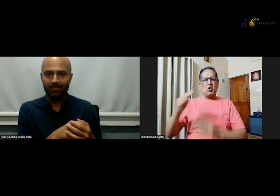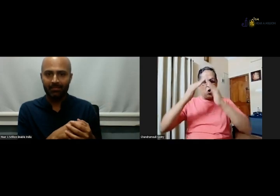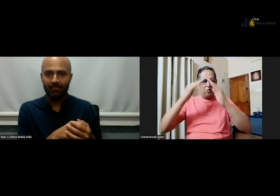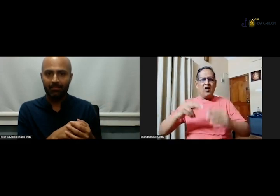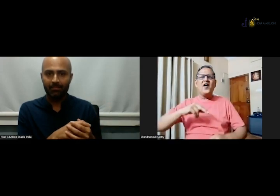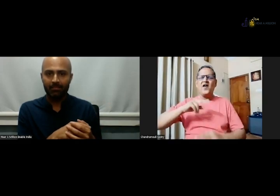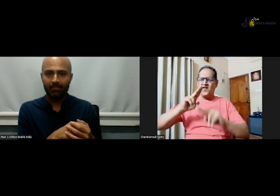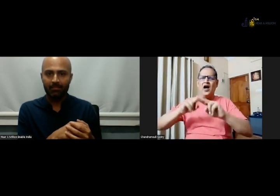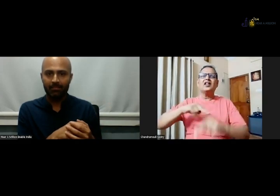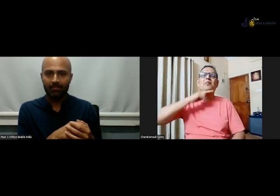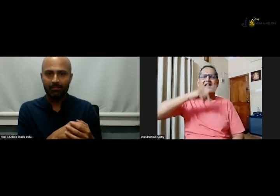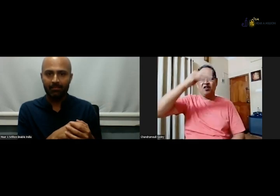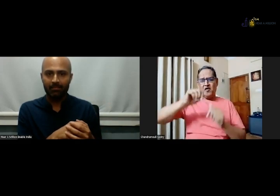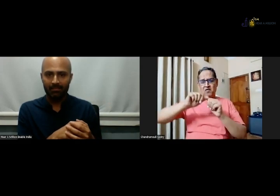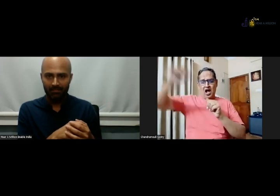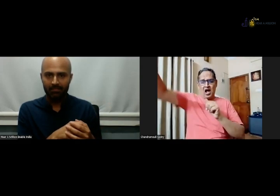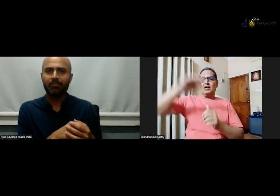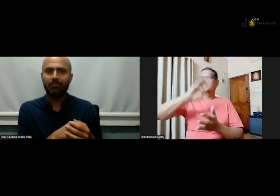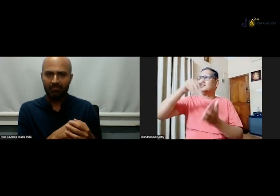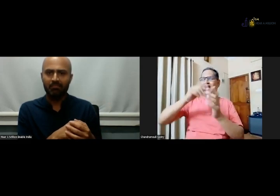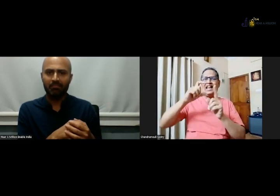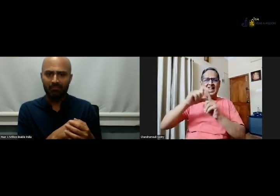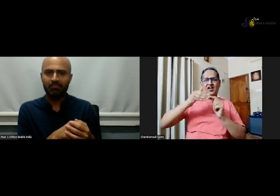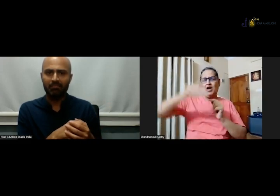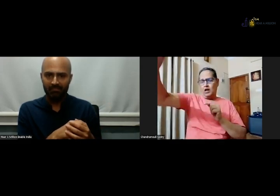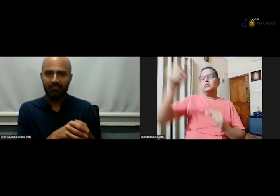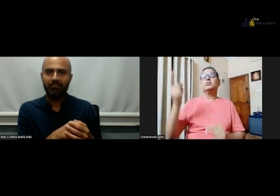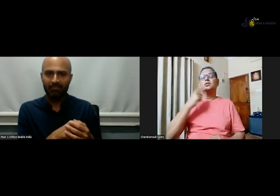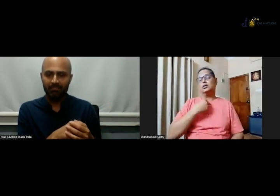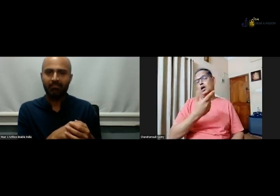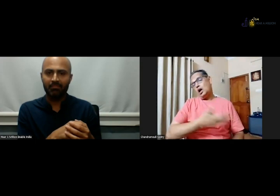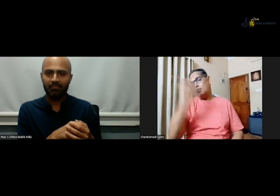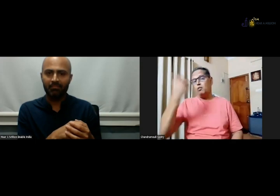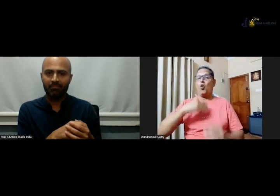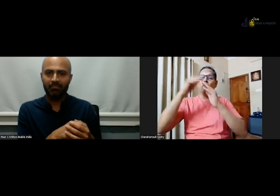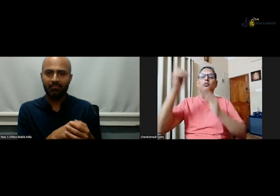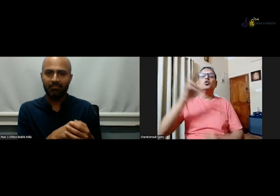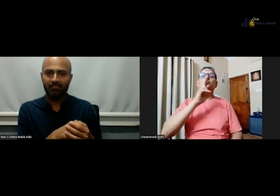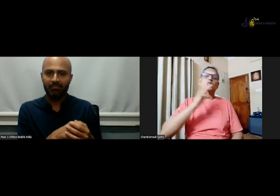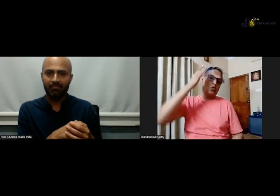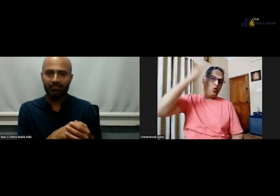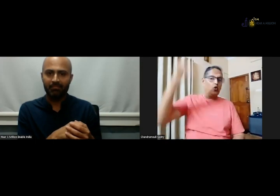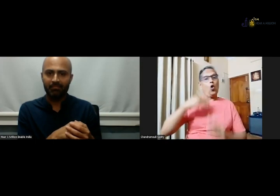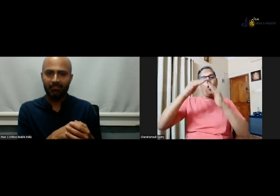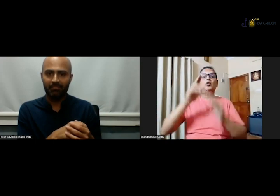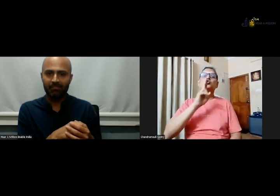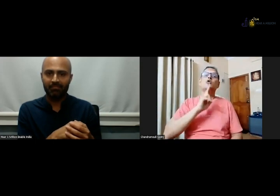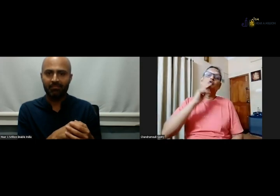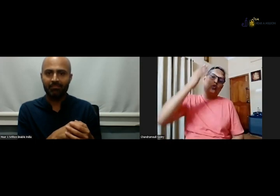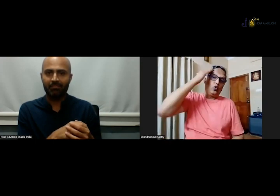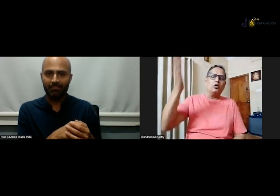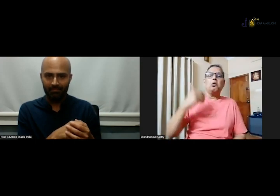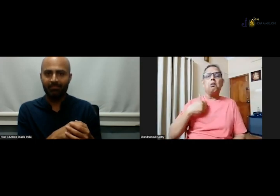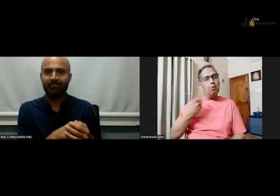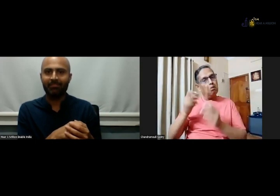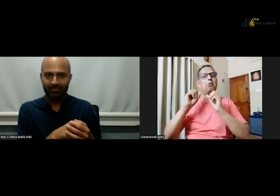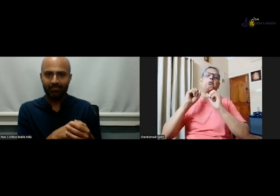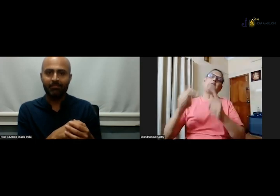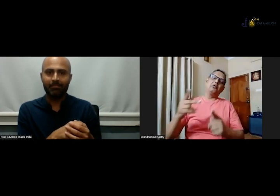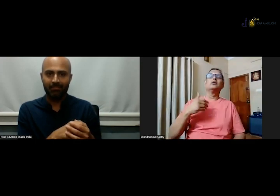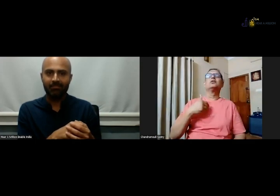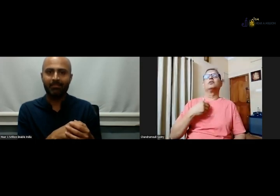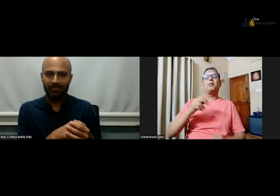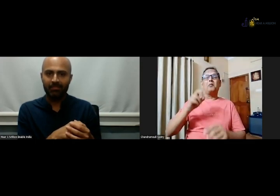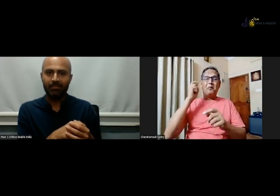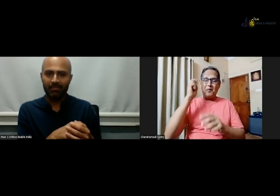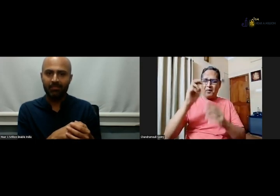together during that workshop. And Faridabad was too far from there. So yes,